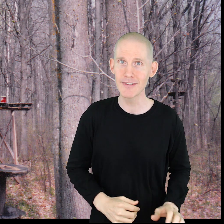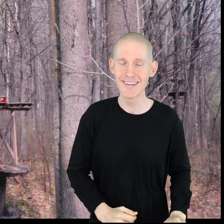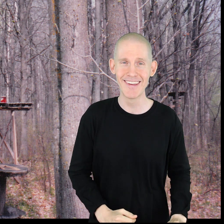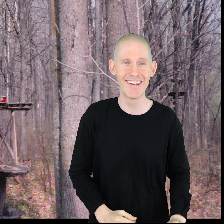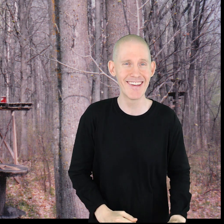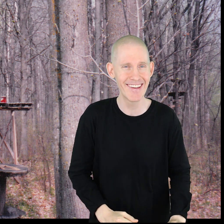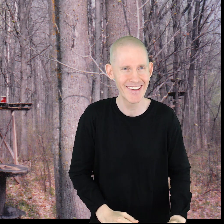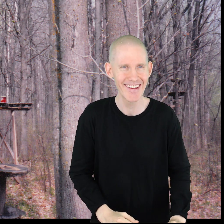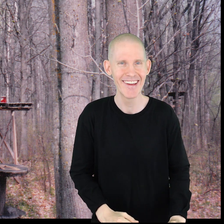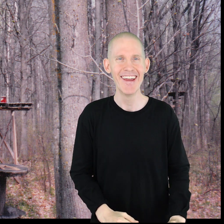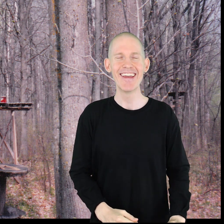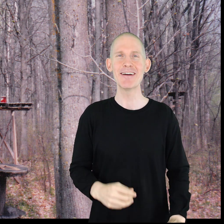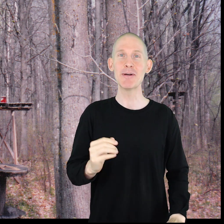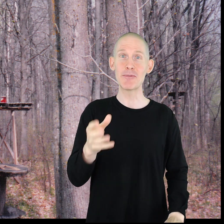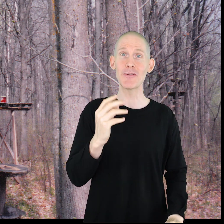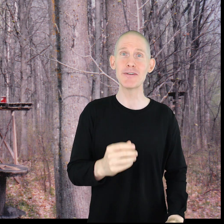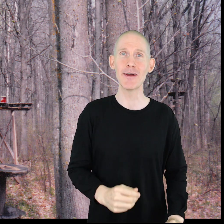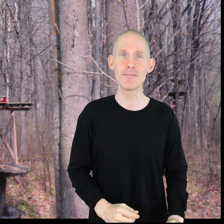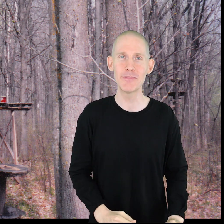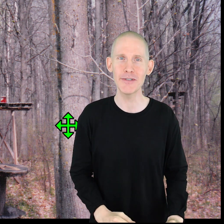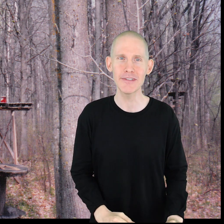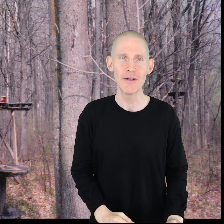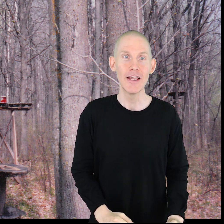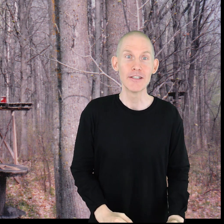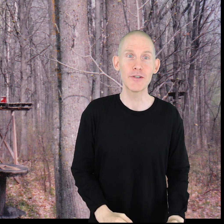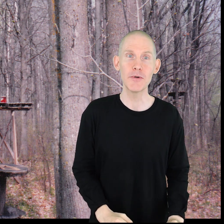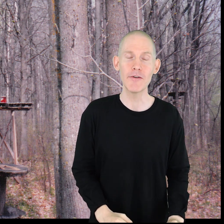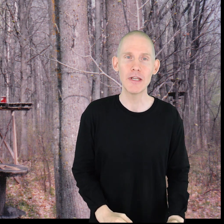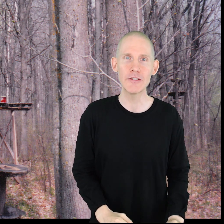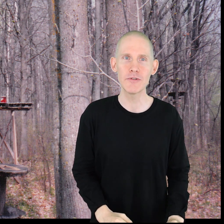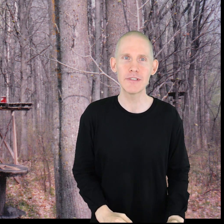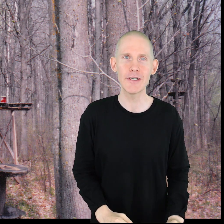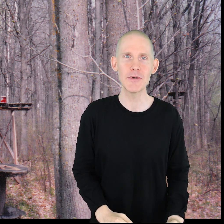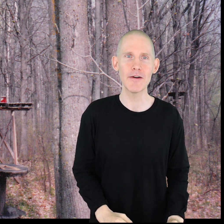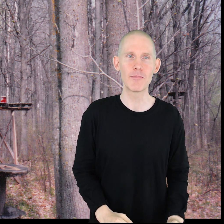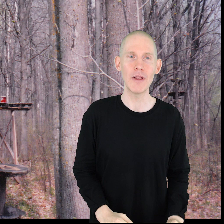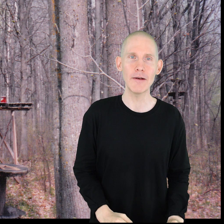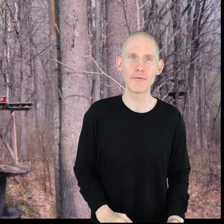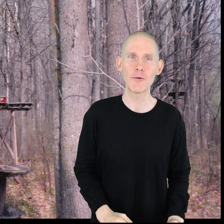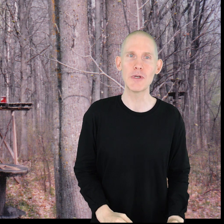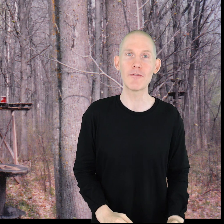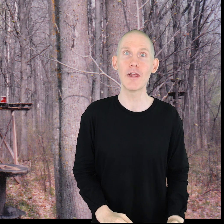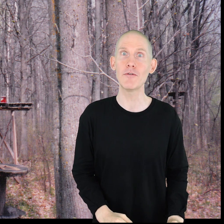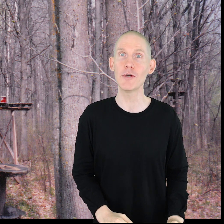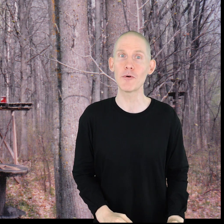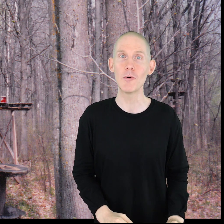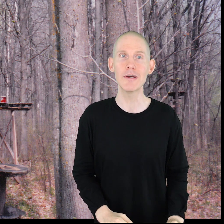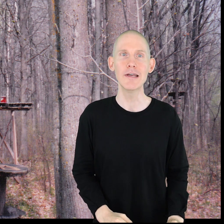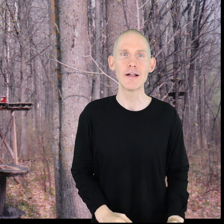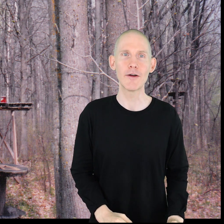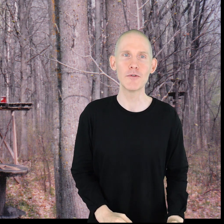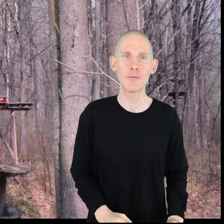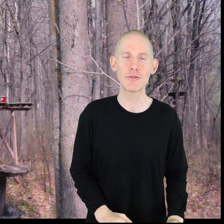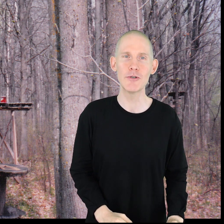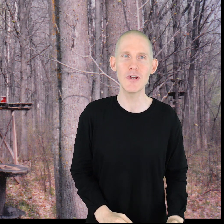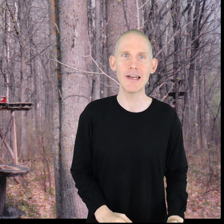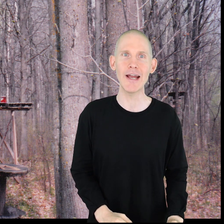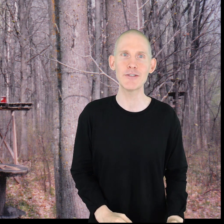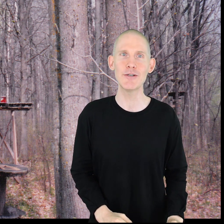that my brother and I built. So we have an entrance here. We have platform. have level number one, level number two, and actually it